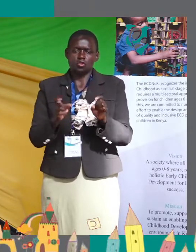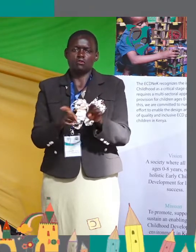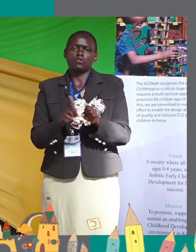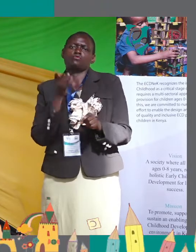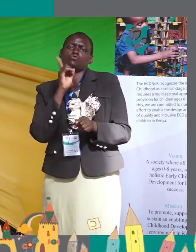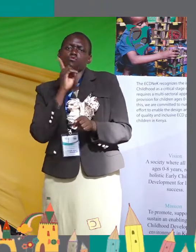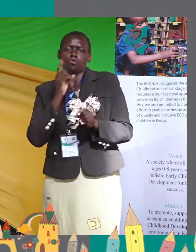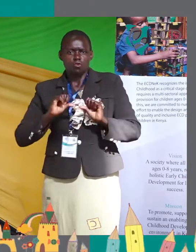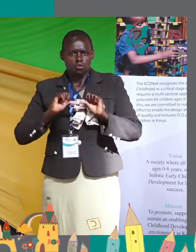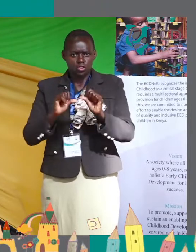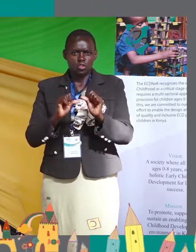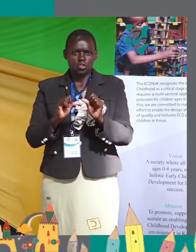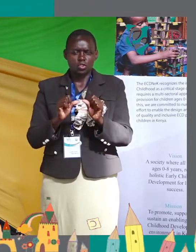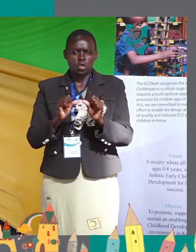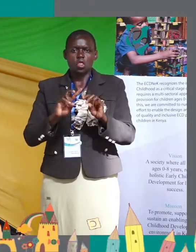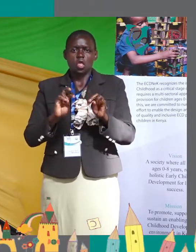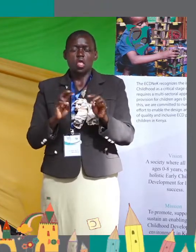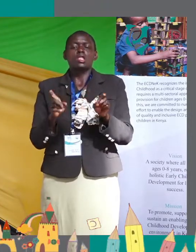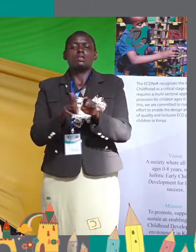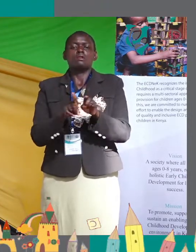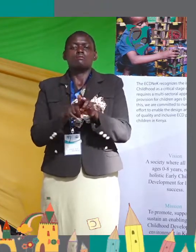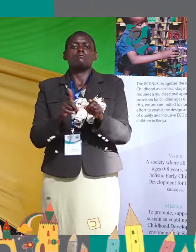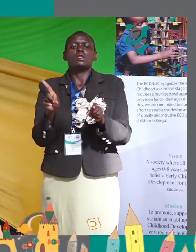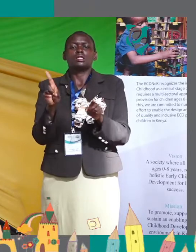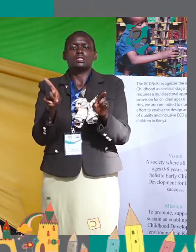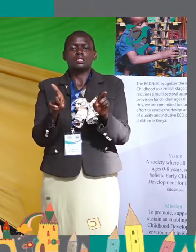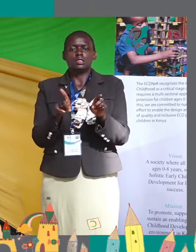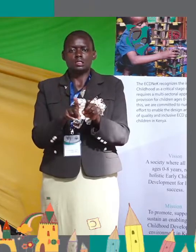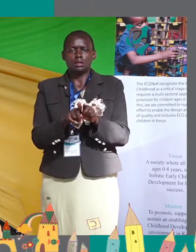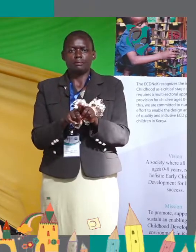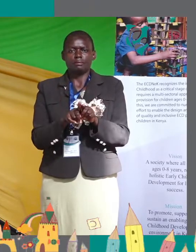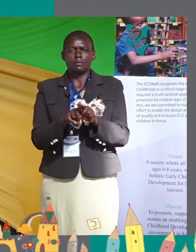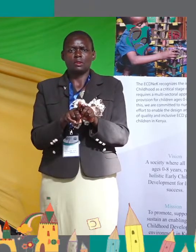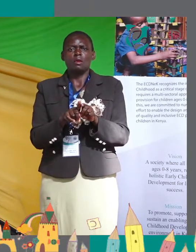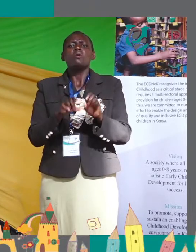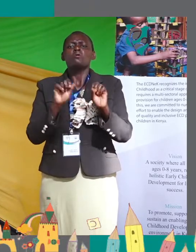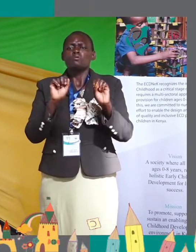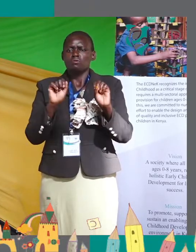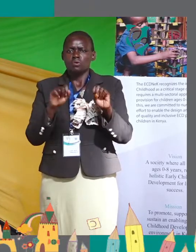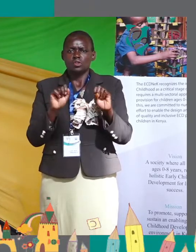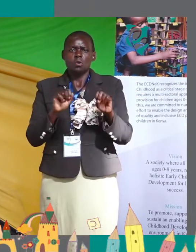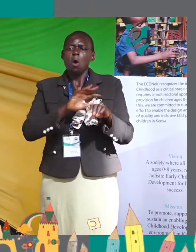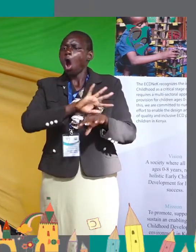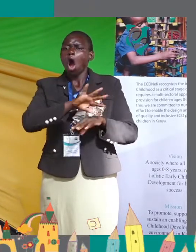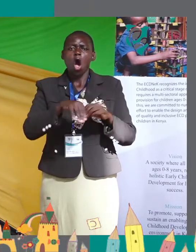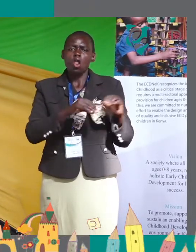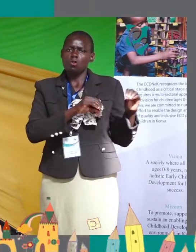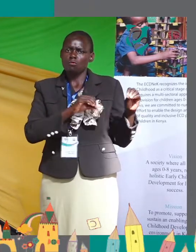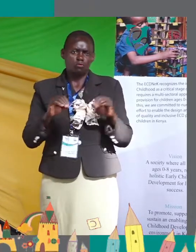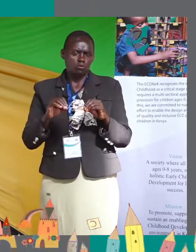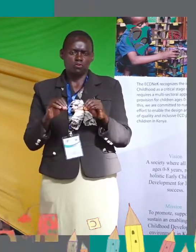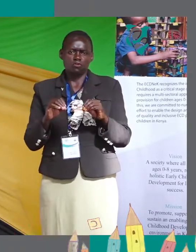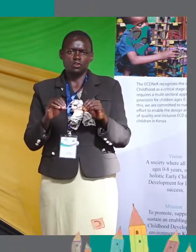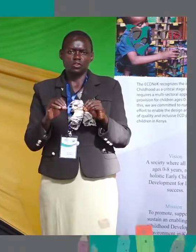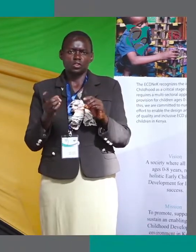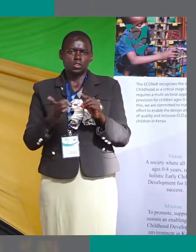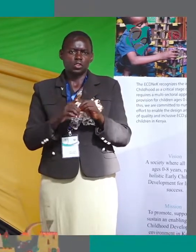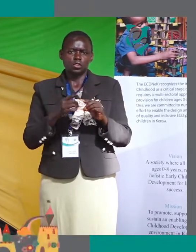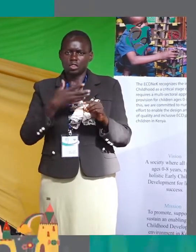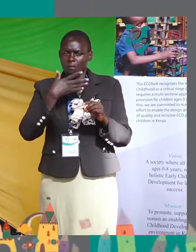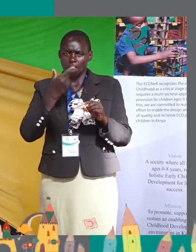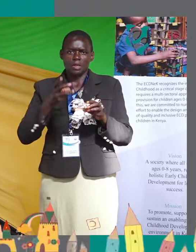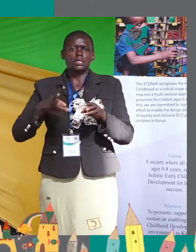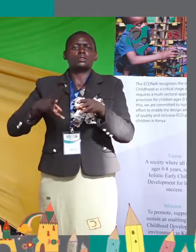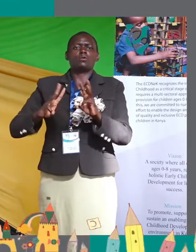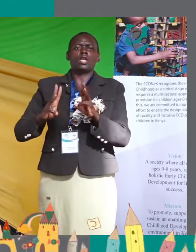tomorrow, the statistics remain the same. So are we all moving towards a direction that